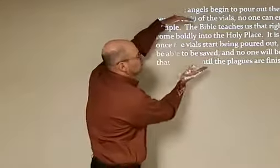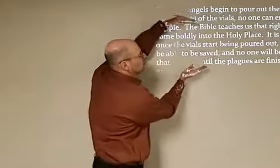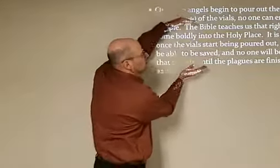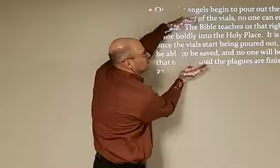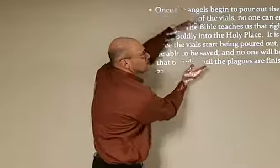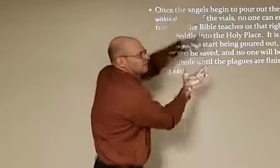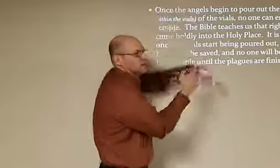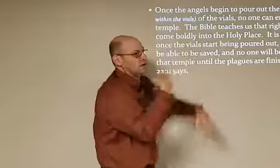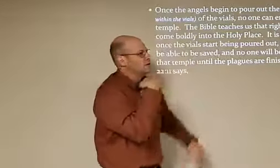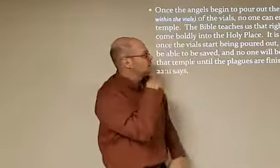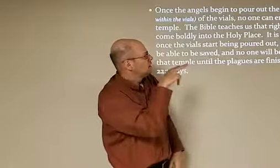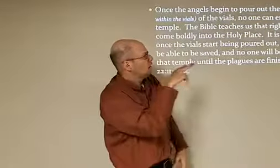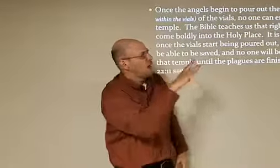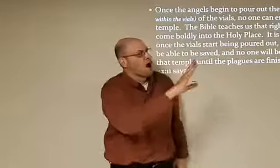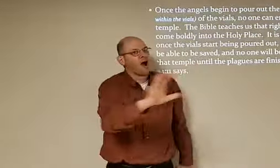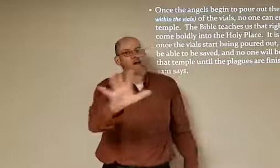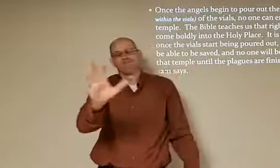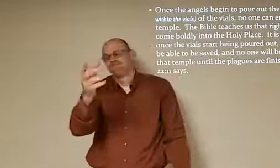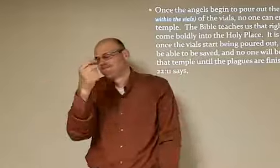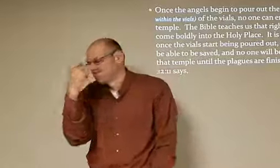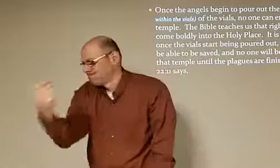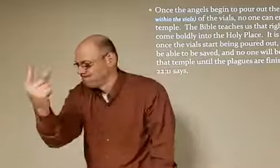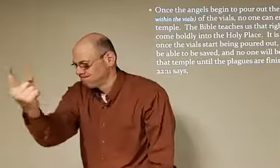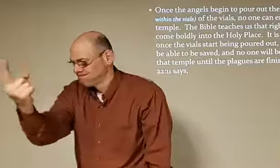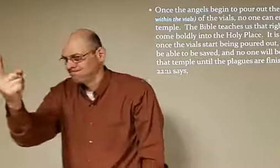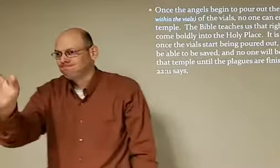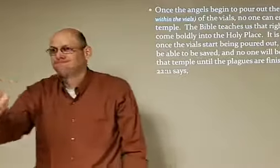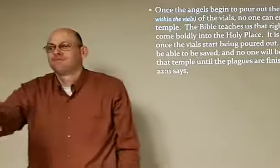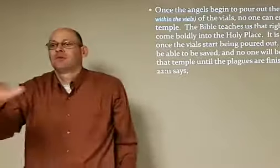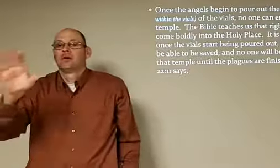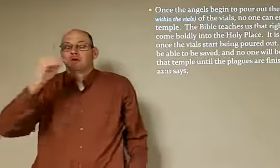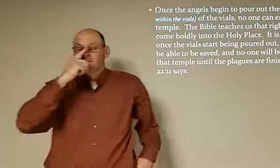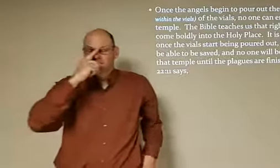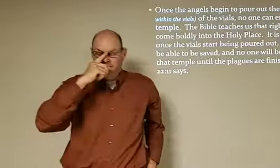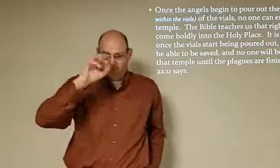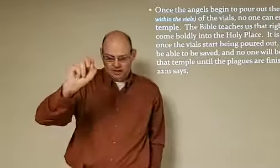So, right here, as I read this and I was studying this, it made sense to me